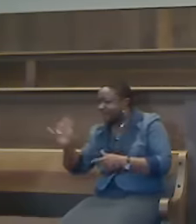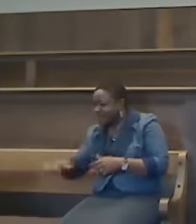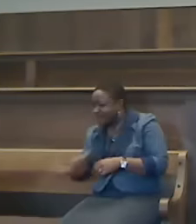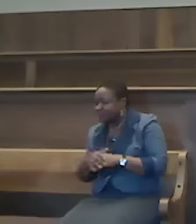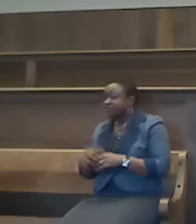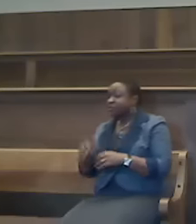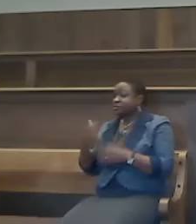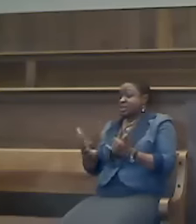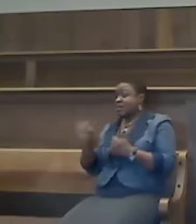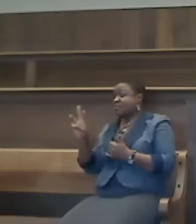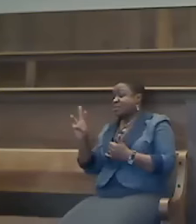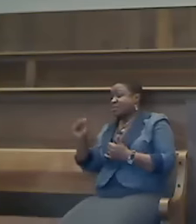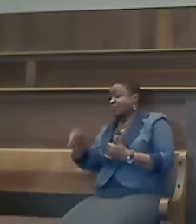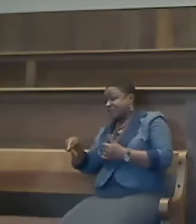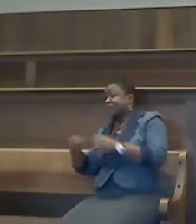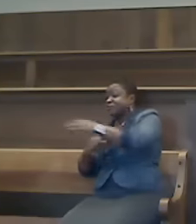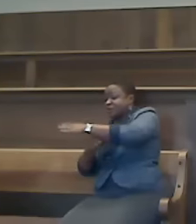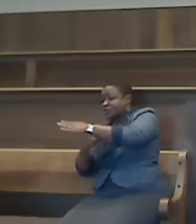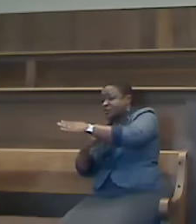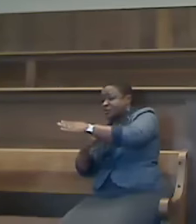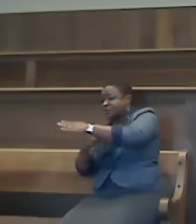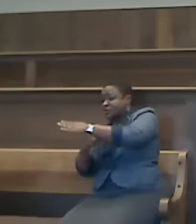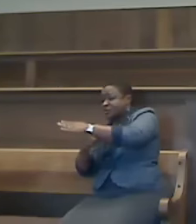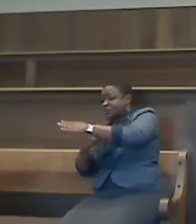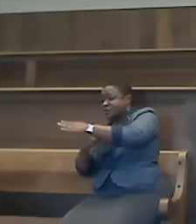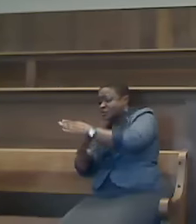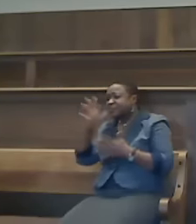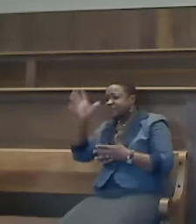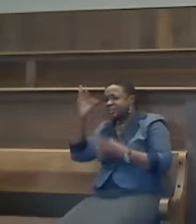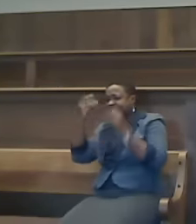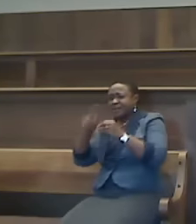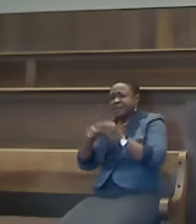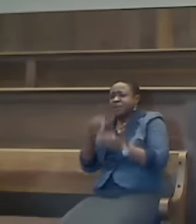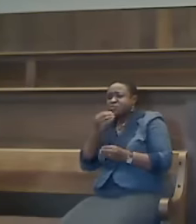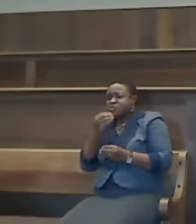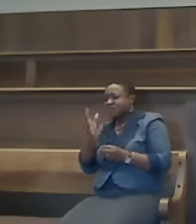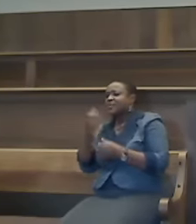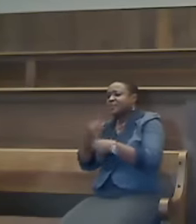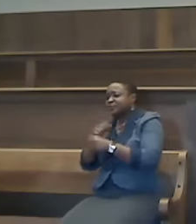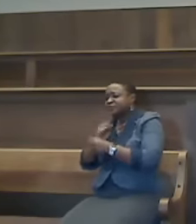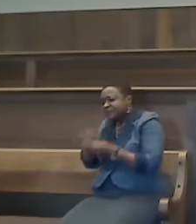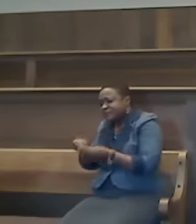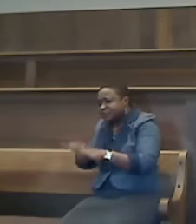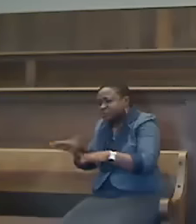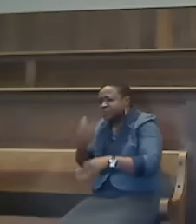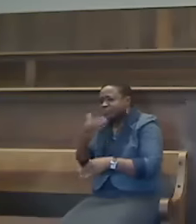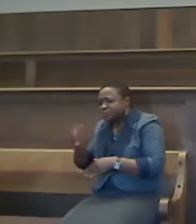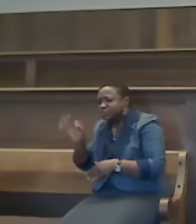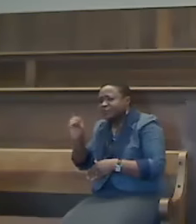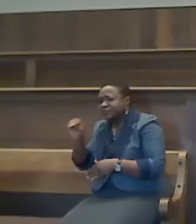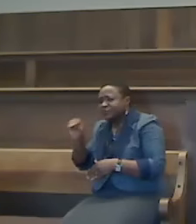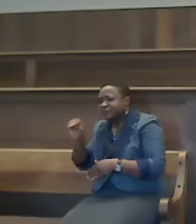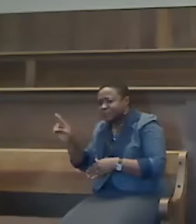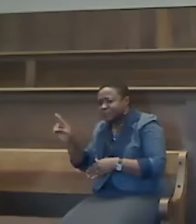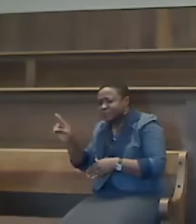very concerned parents who are thinking about their food and who are raising their children on good food. And they will